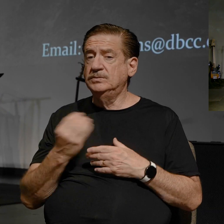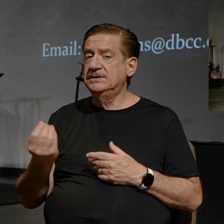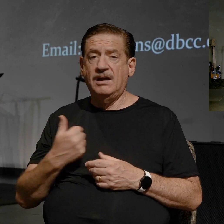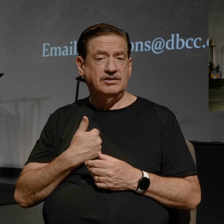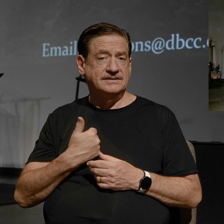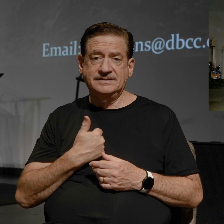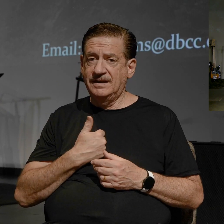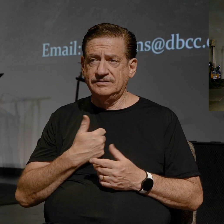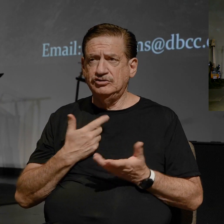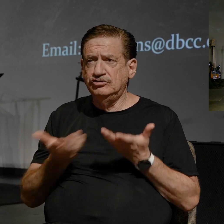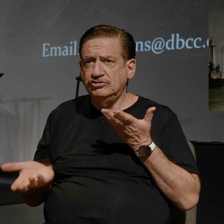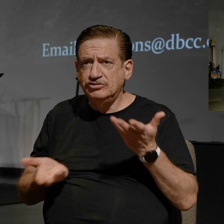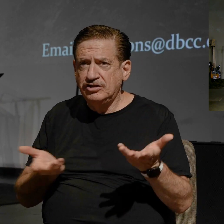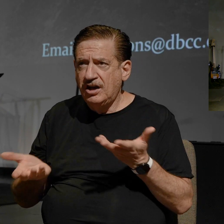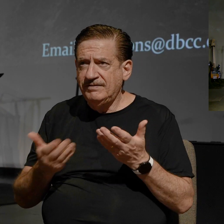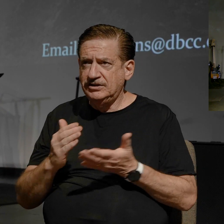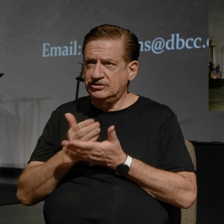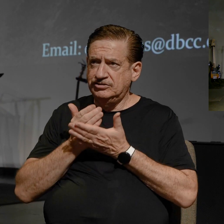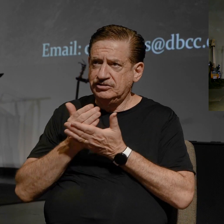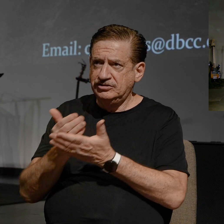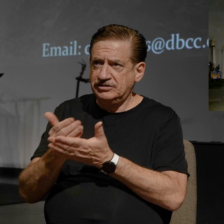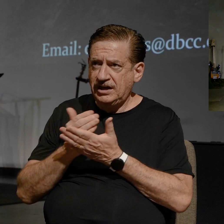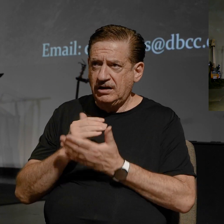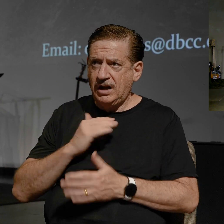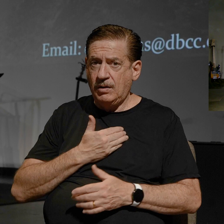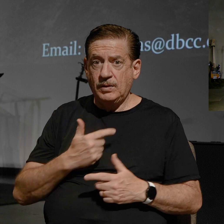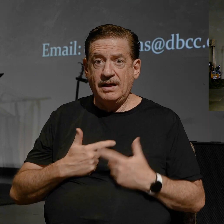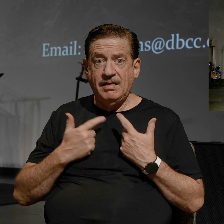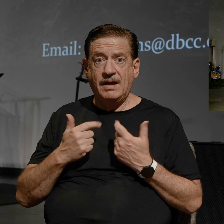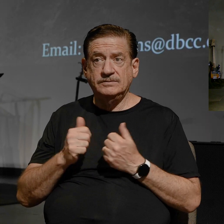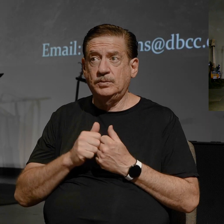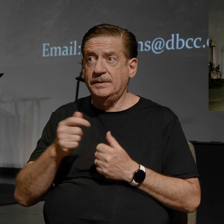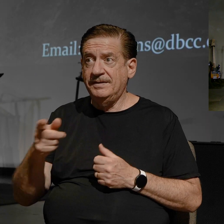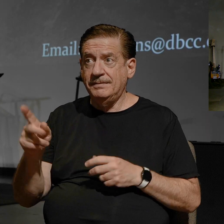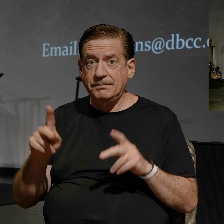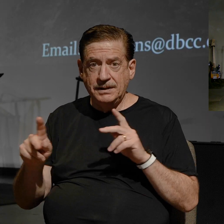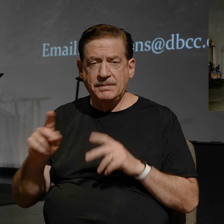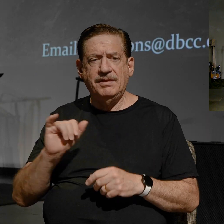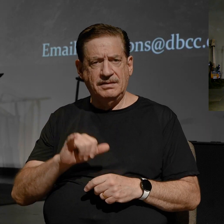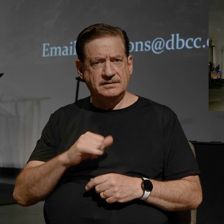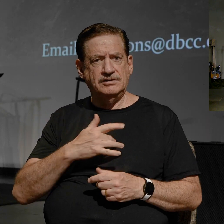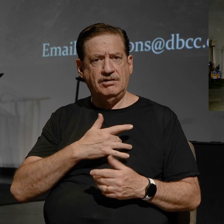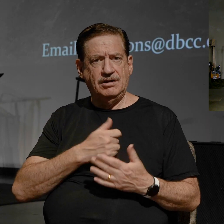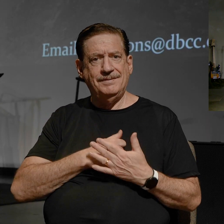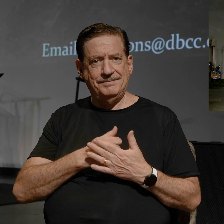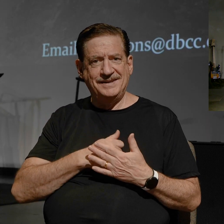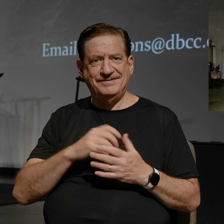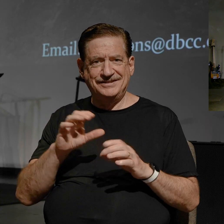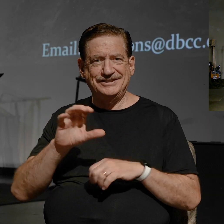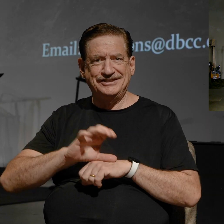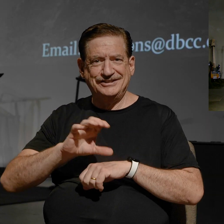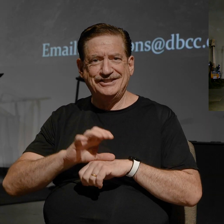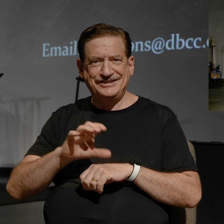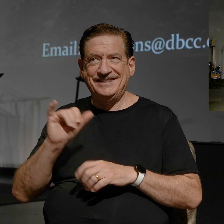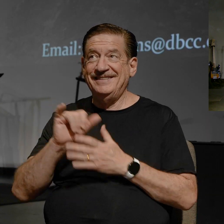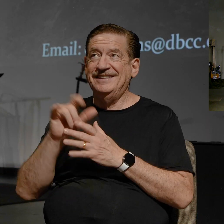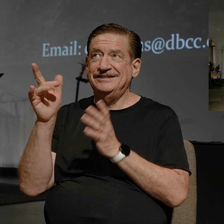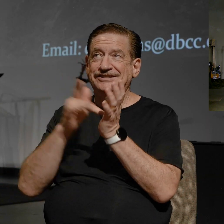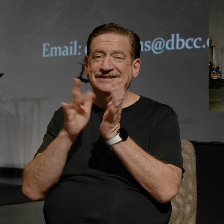and sharing our lives with other people is the heartbeat of the church that Jesus